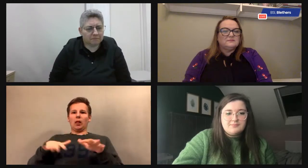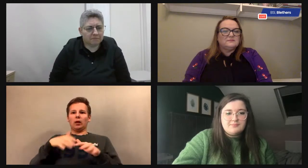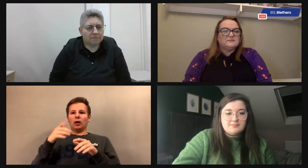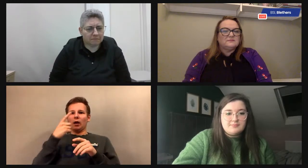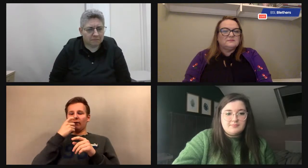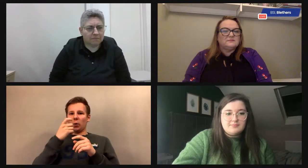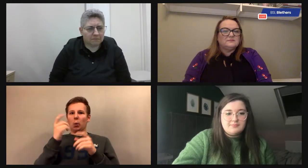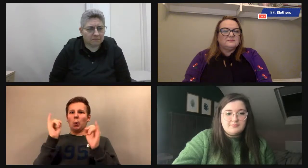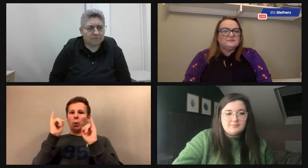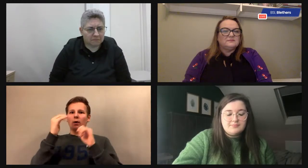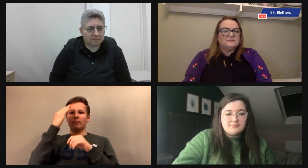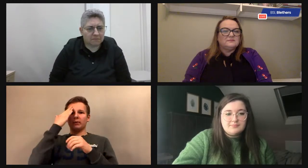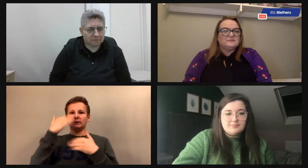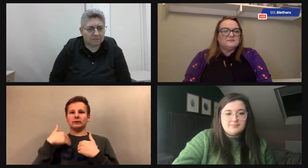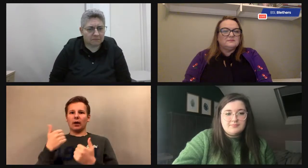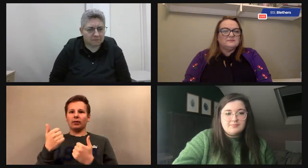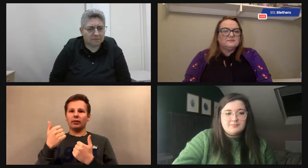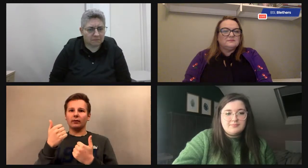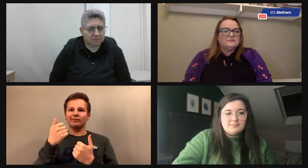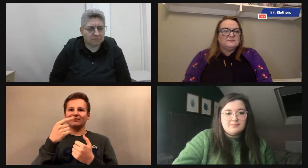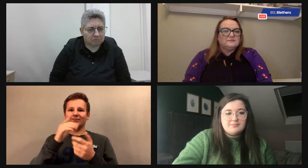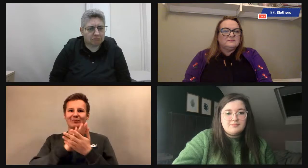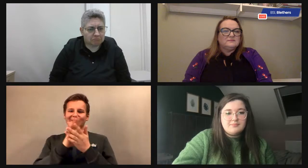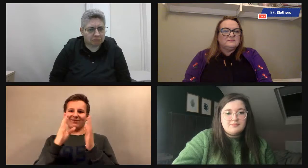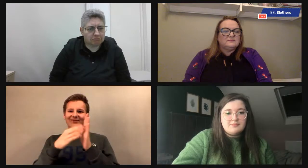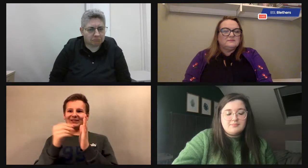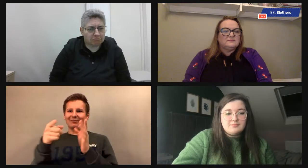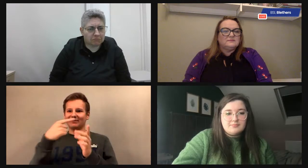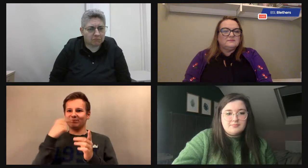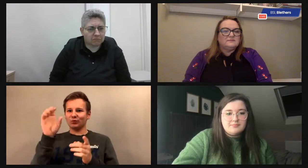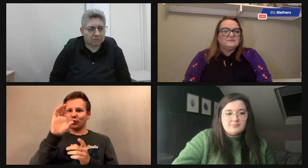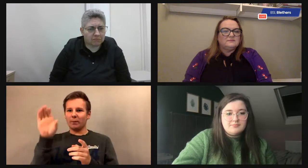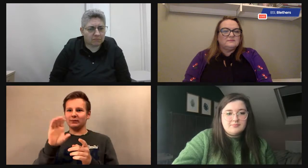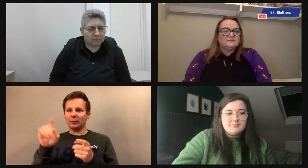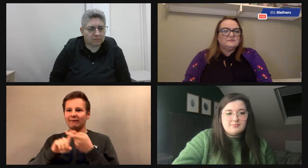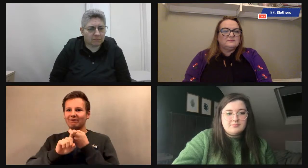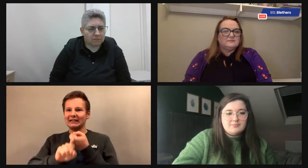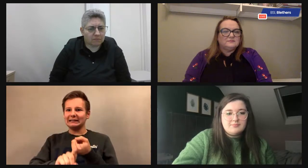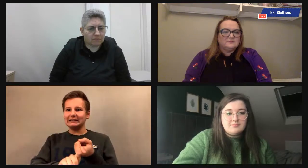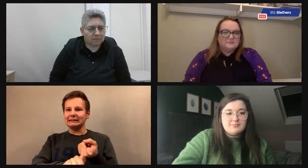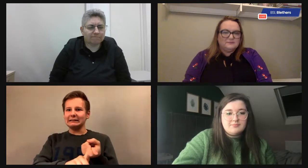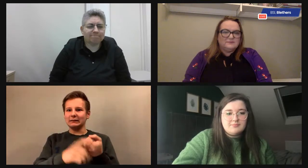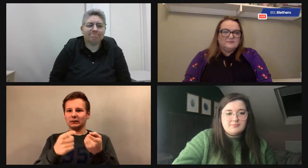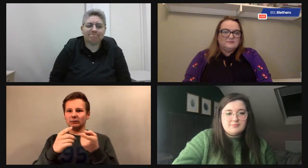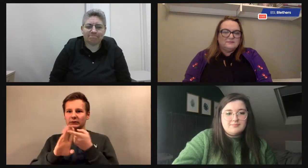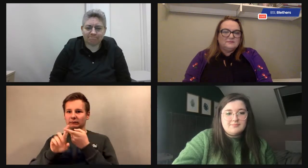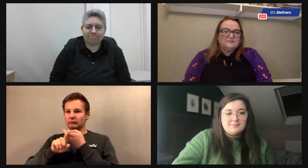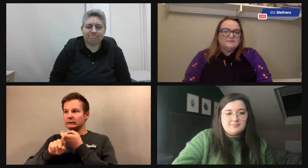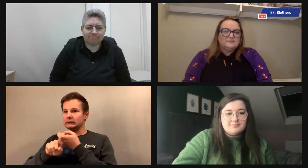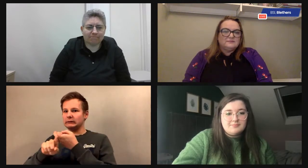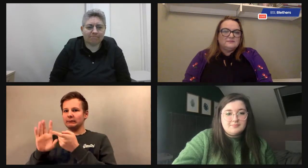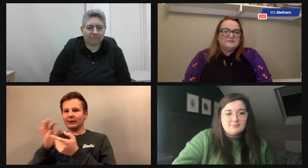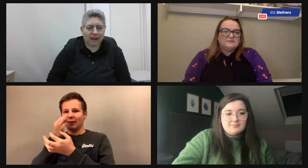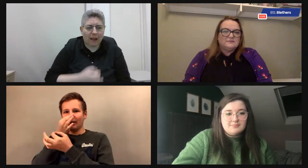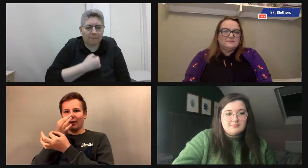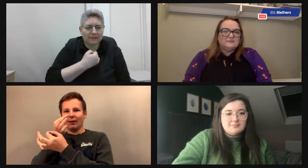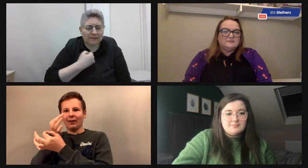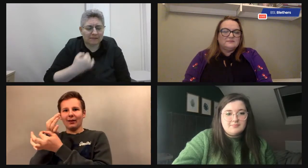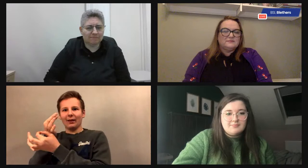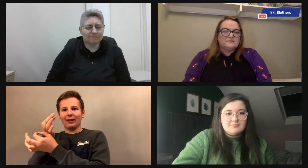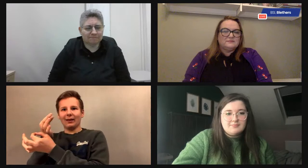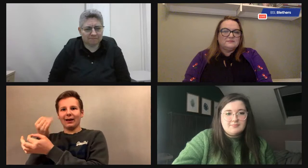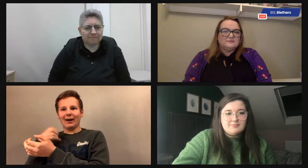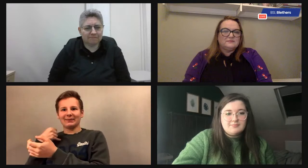to the online, and then when the time was to come and meet people face to face, people were feeling anxious because they didn't know how to